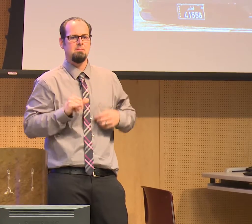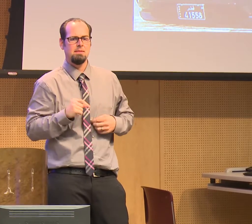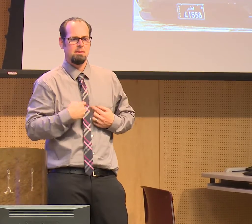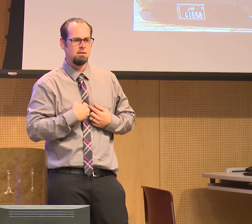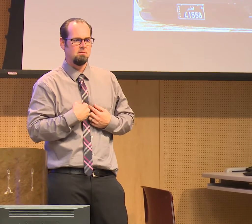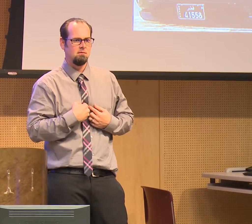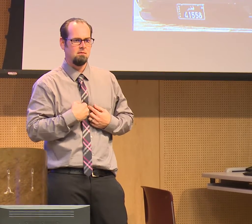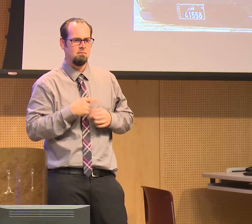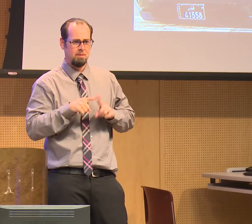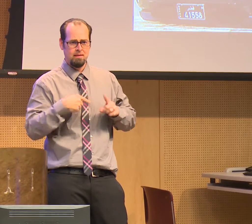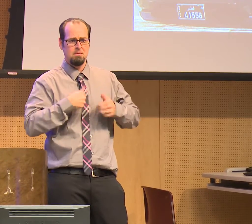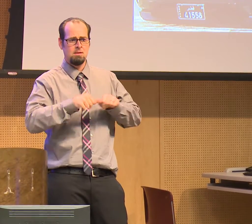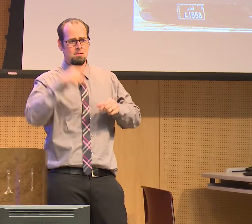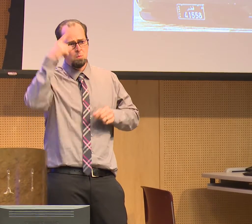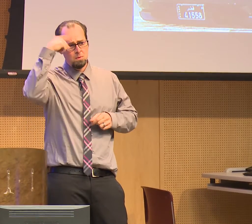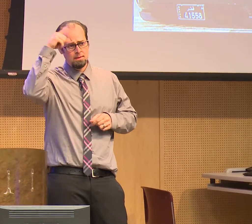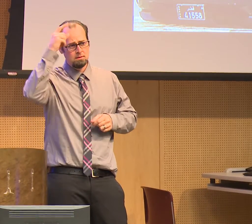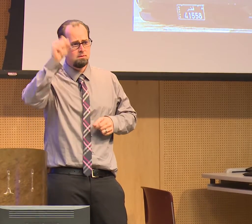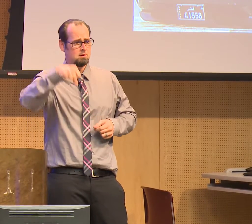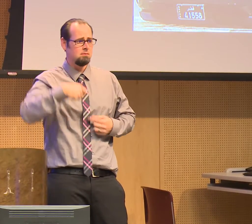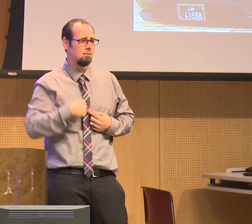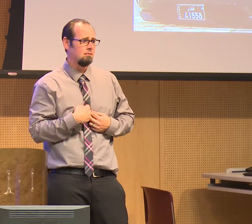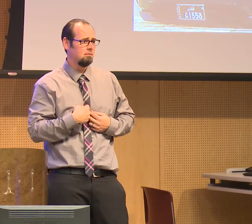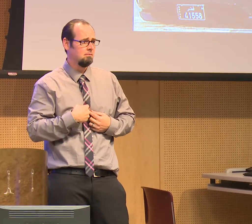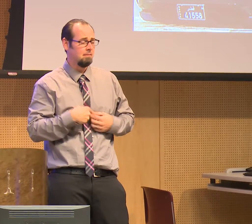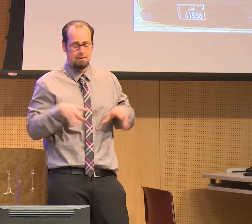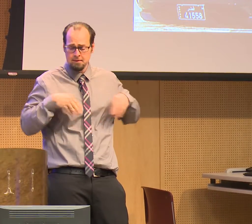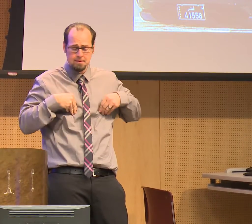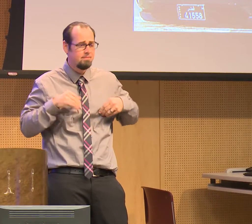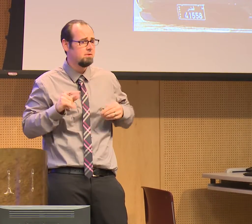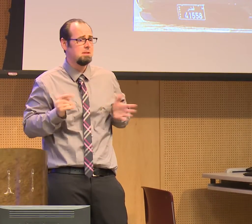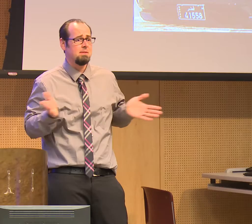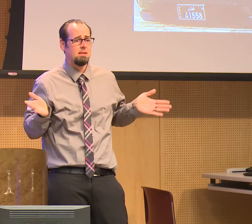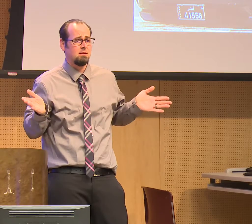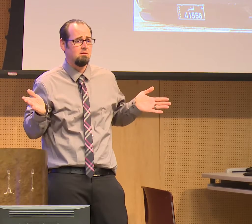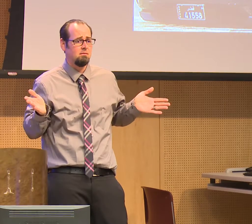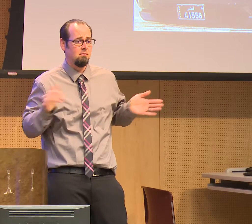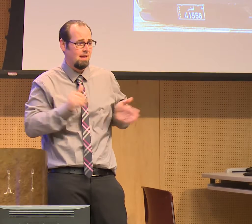who I am. I was fine with being deaf.